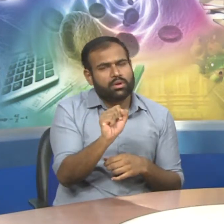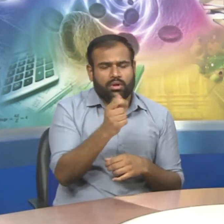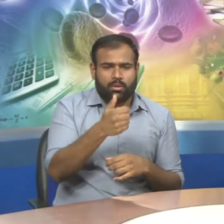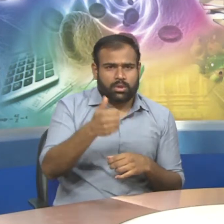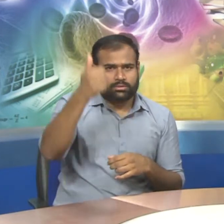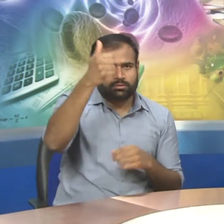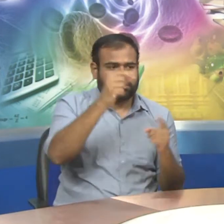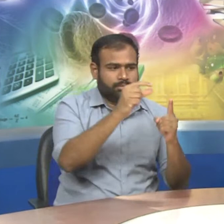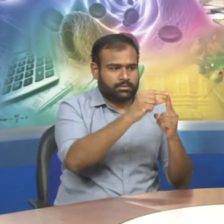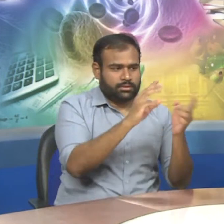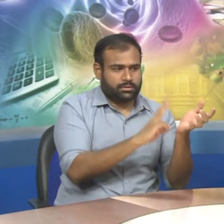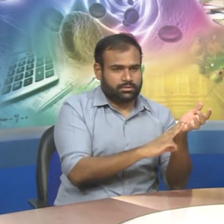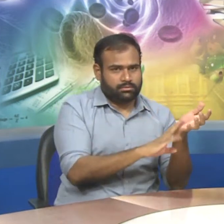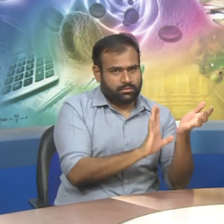So this is the sign of Prime Minister.